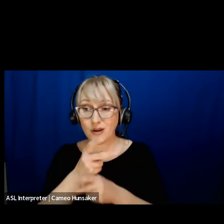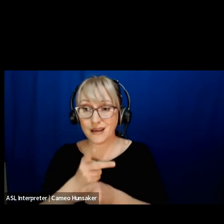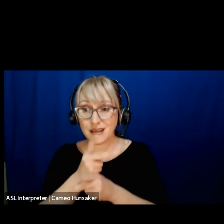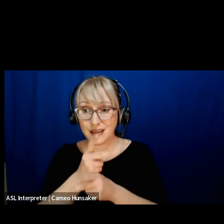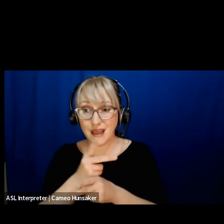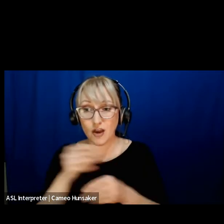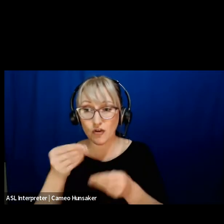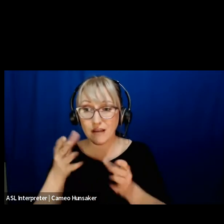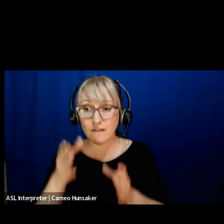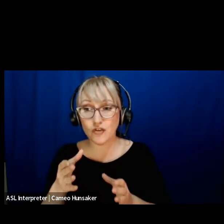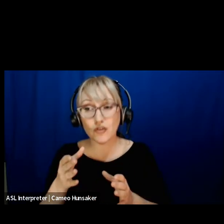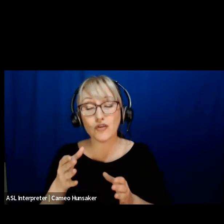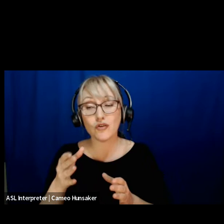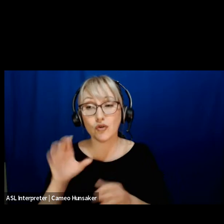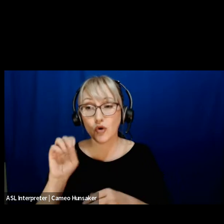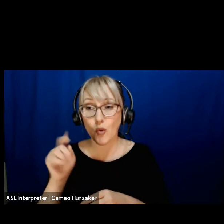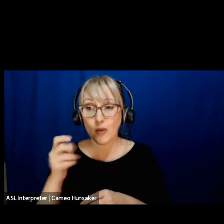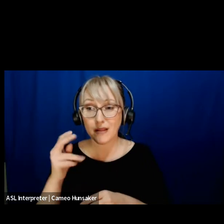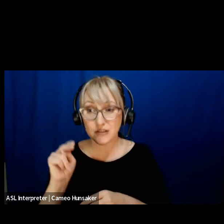chat, it's also